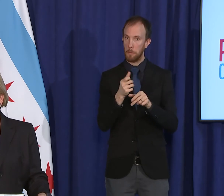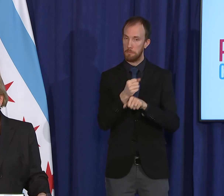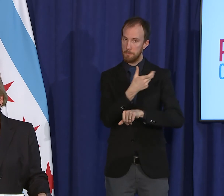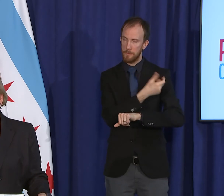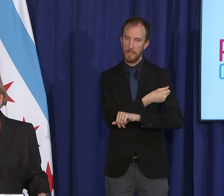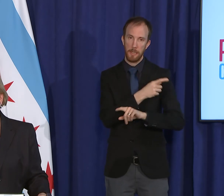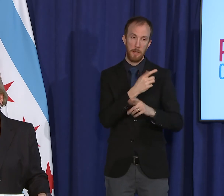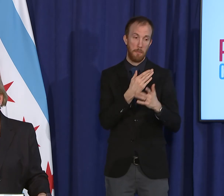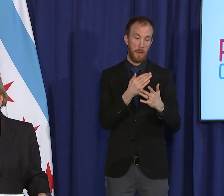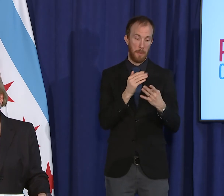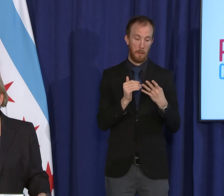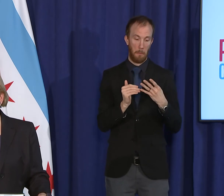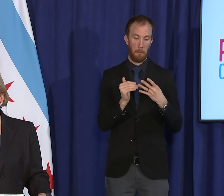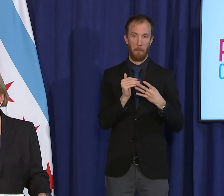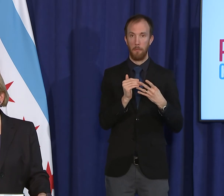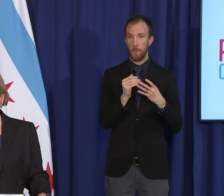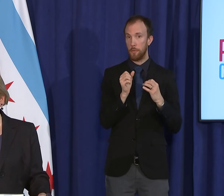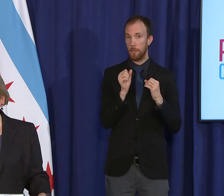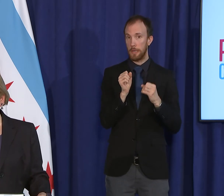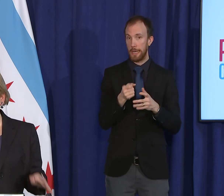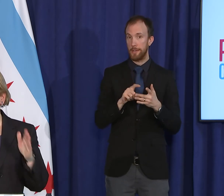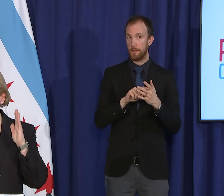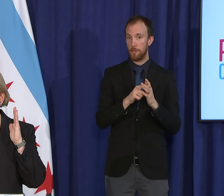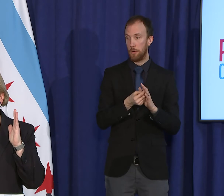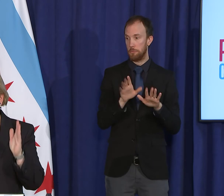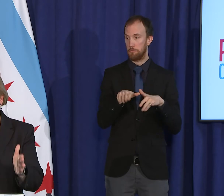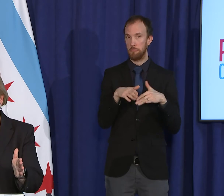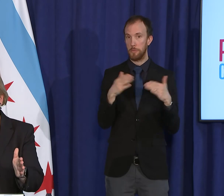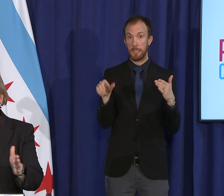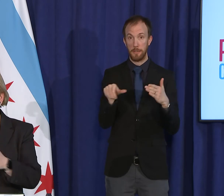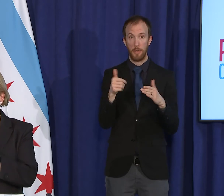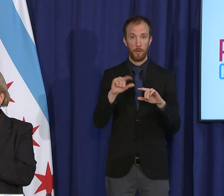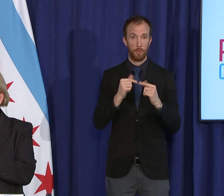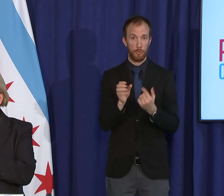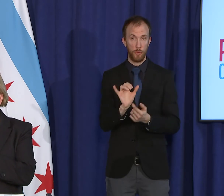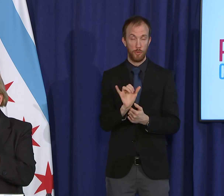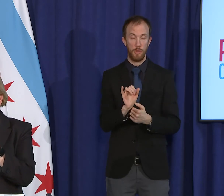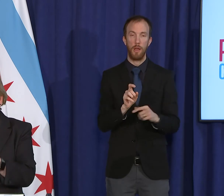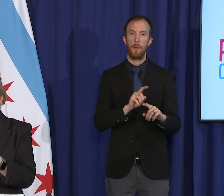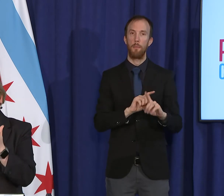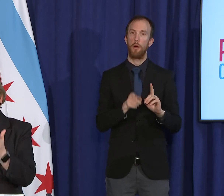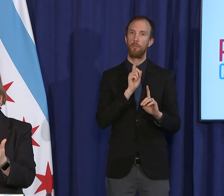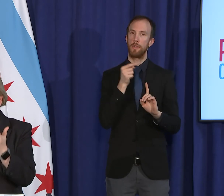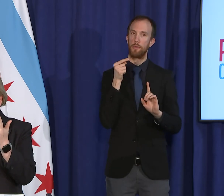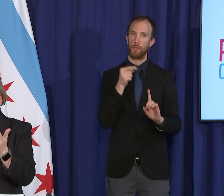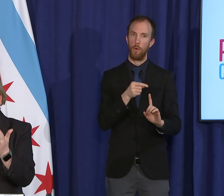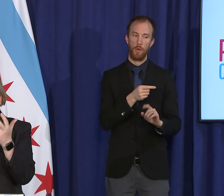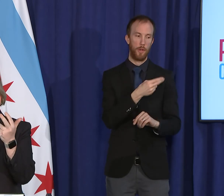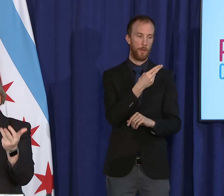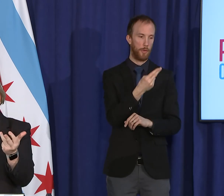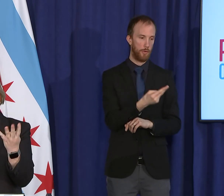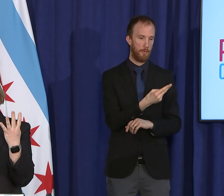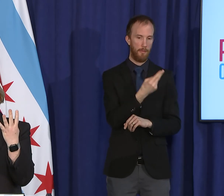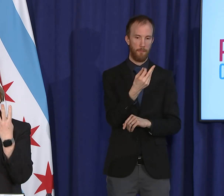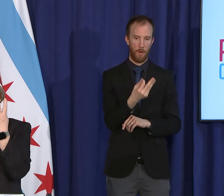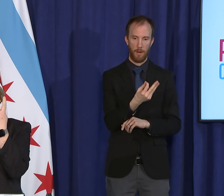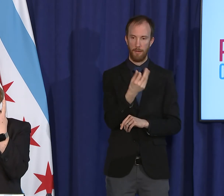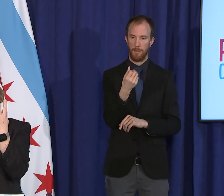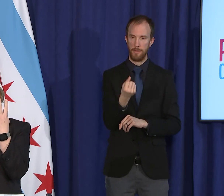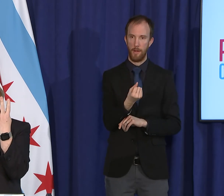like and how things move from there. So the idea is we start Thursday, Friday, Saturday,